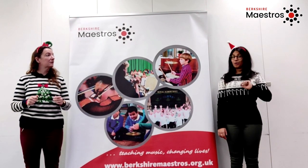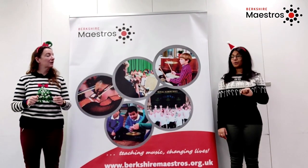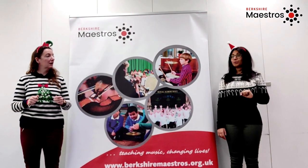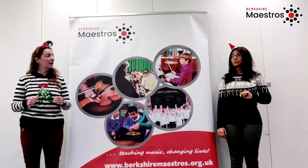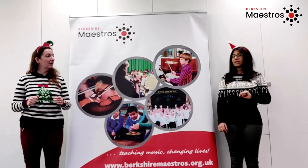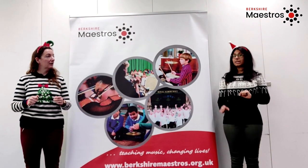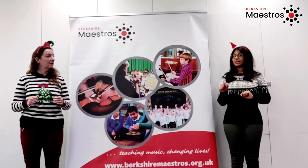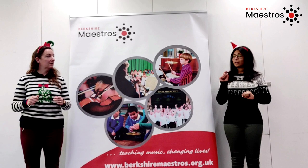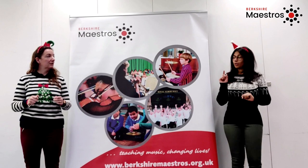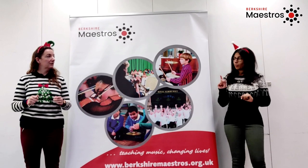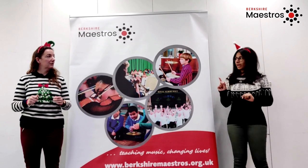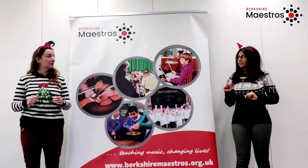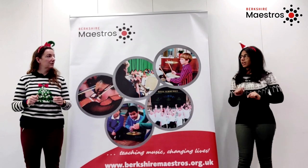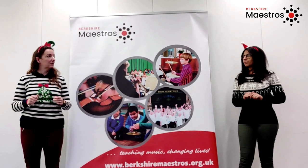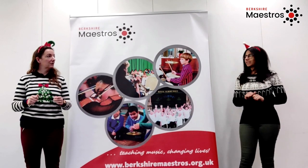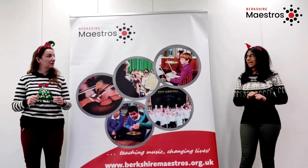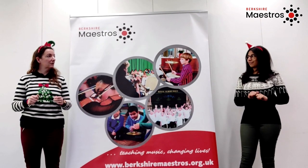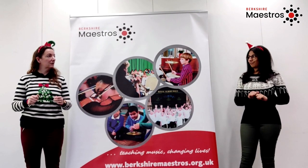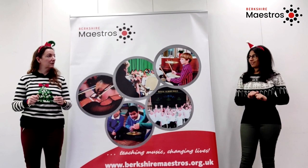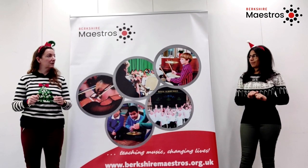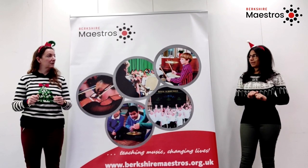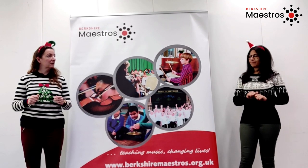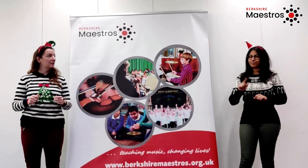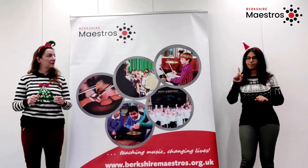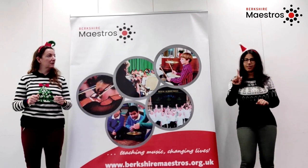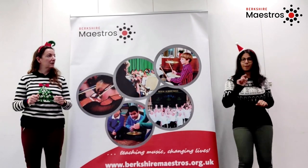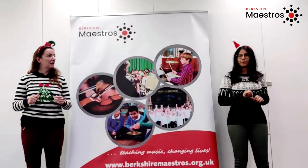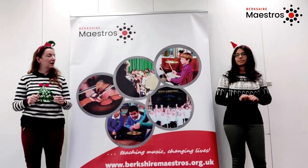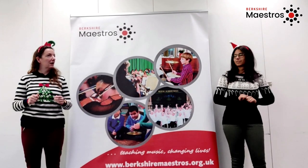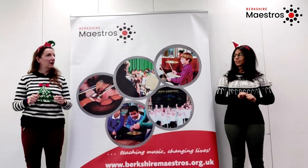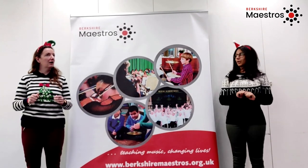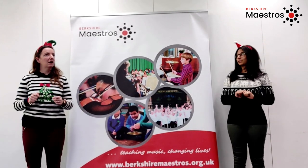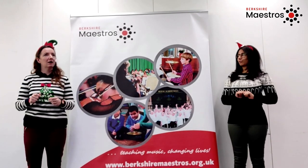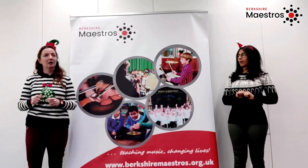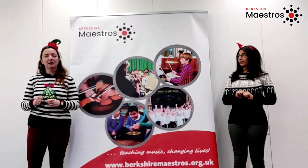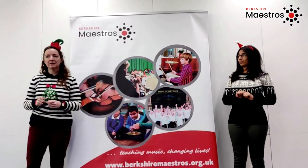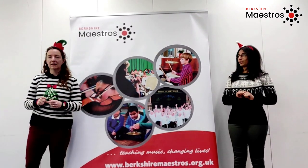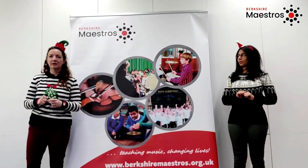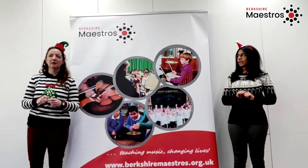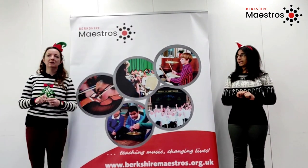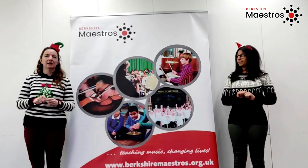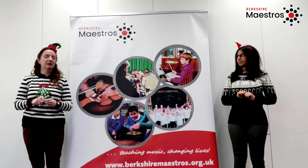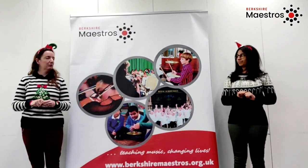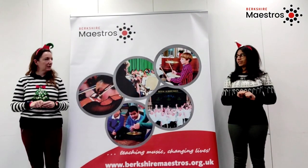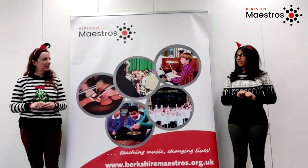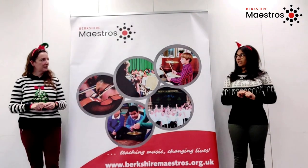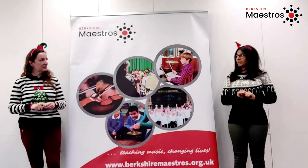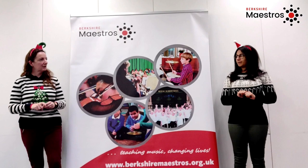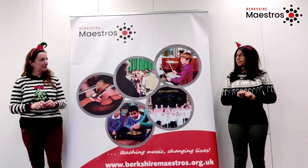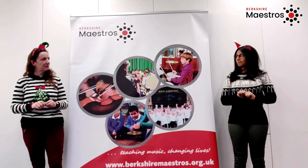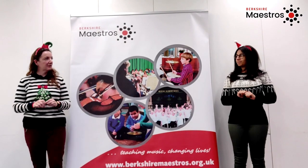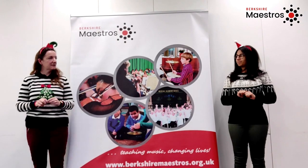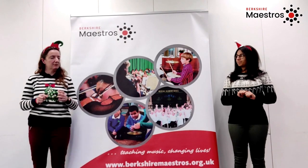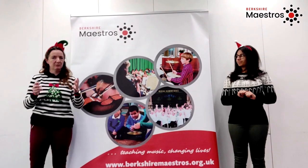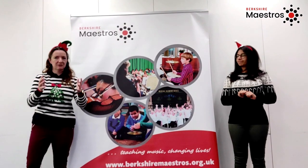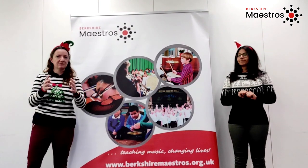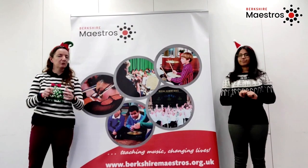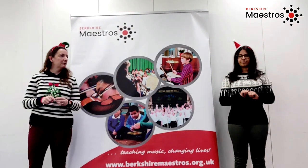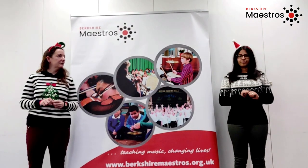snow, we have to come together for that bit. That bit doesn't go as a round. Okay. Well, I think that would be nice. That will make us feel